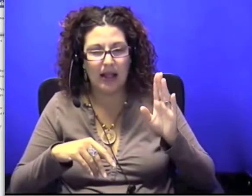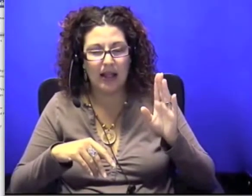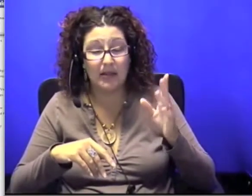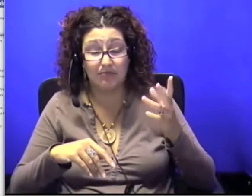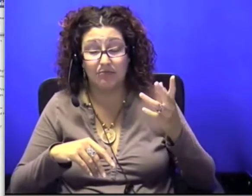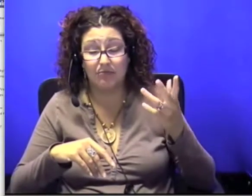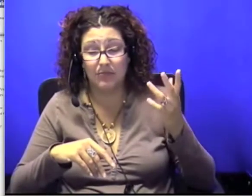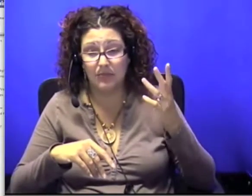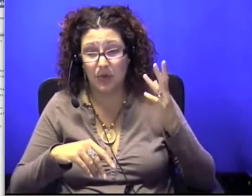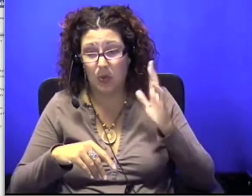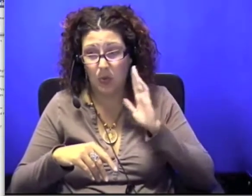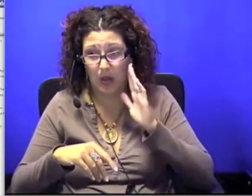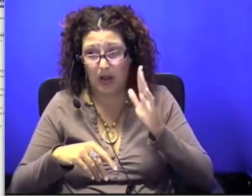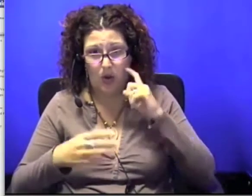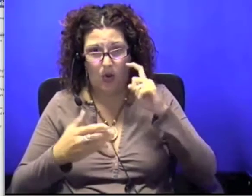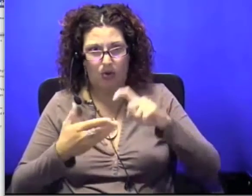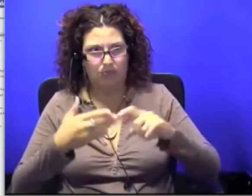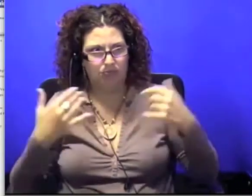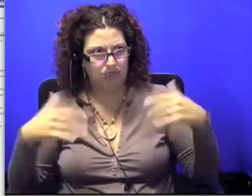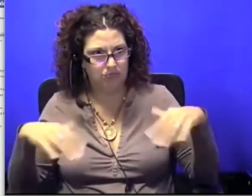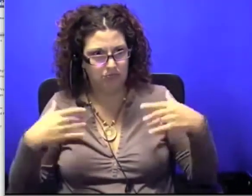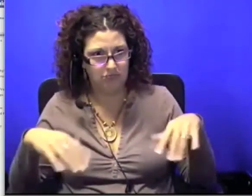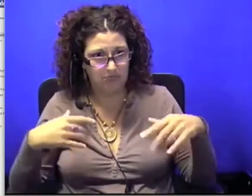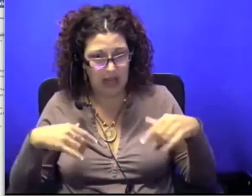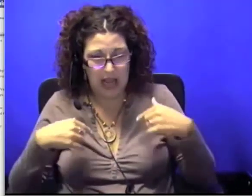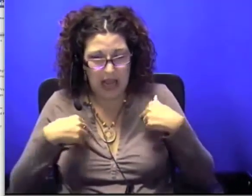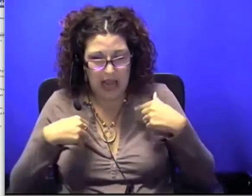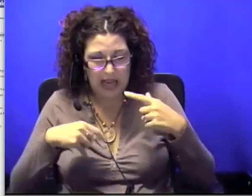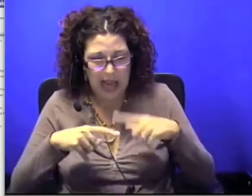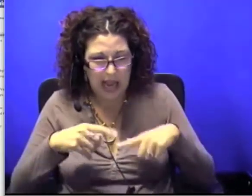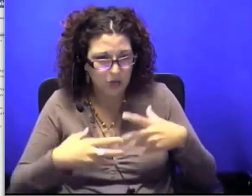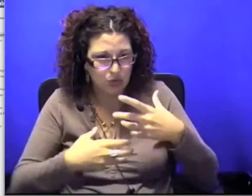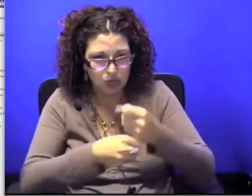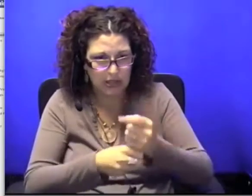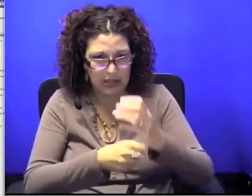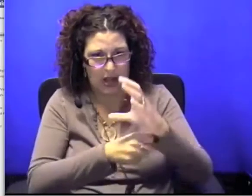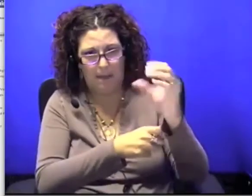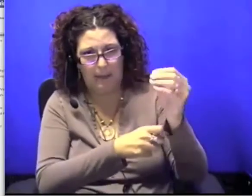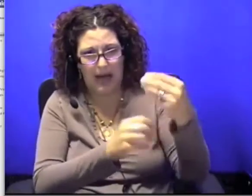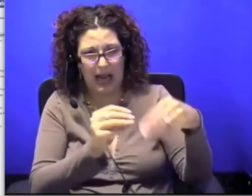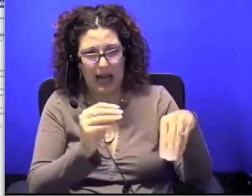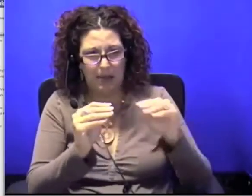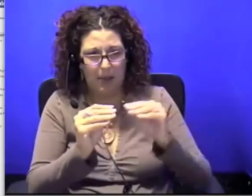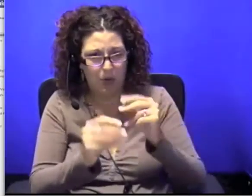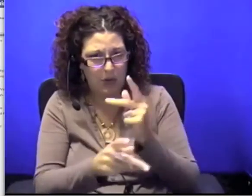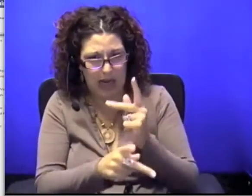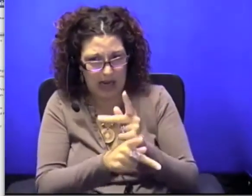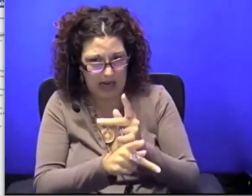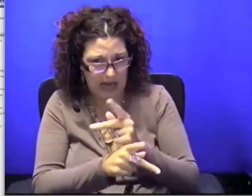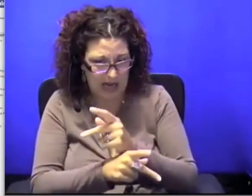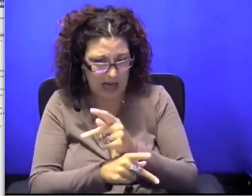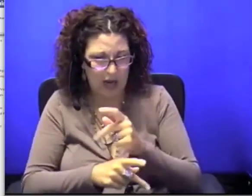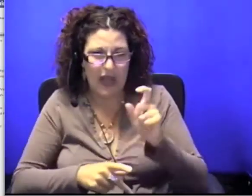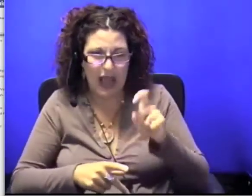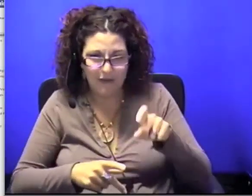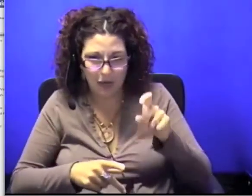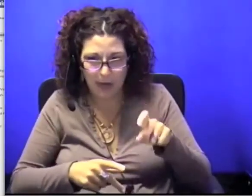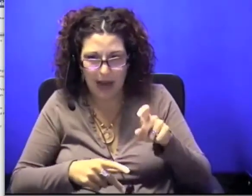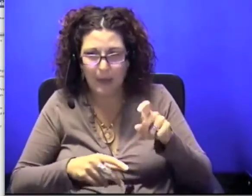awakened by this downturn, that they can no longer trust any company to take care of them. They